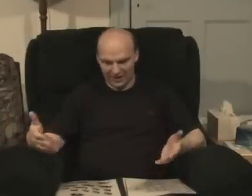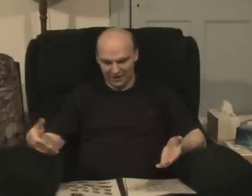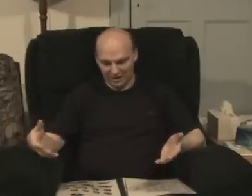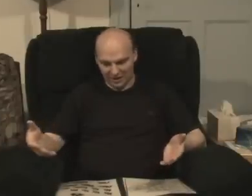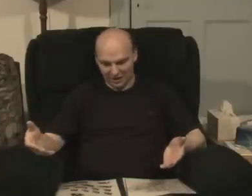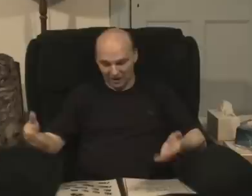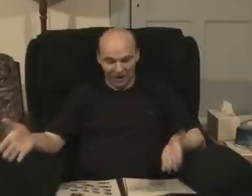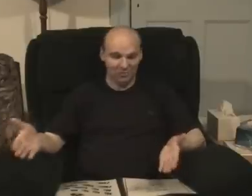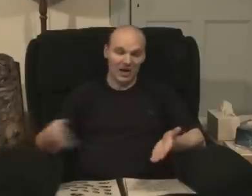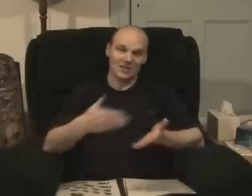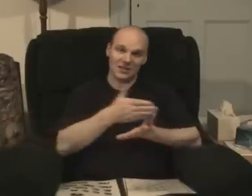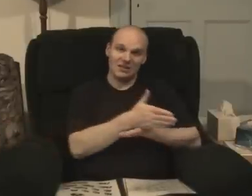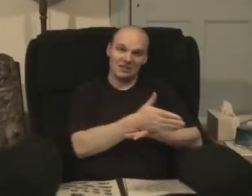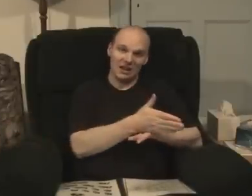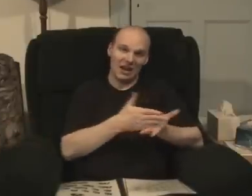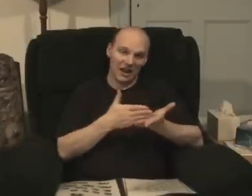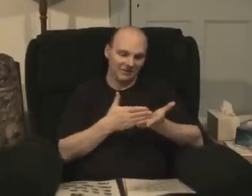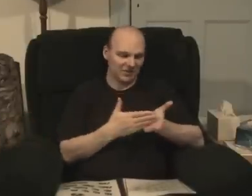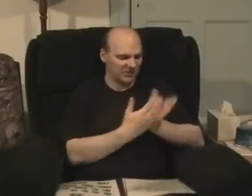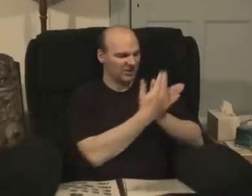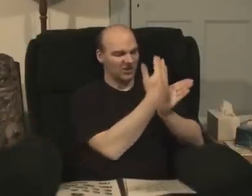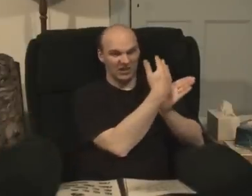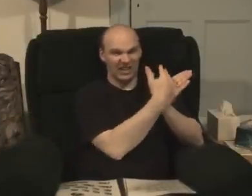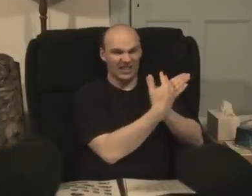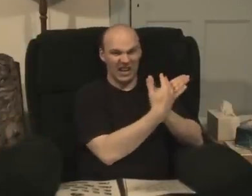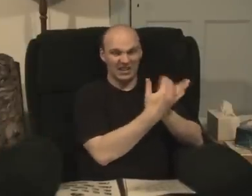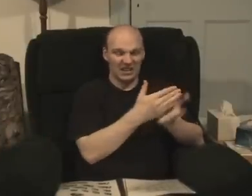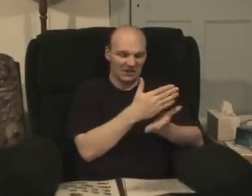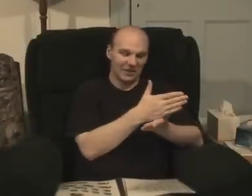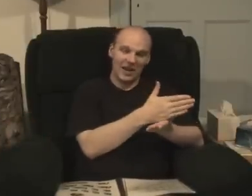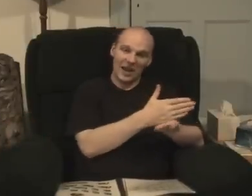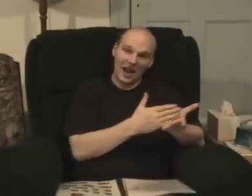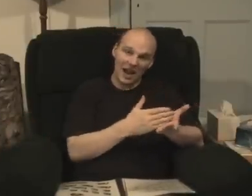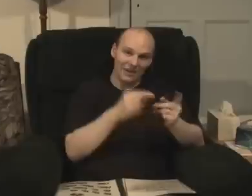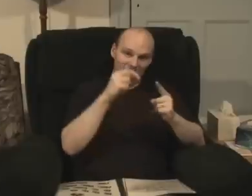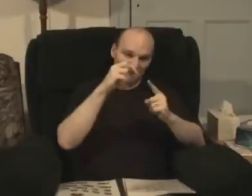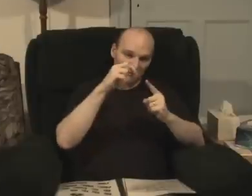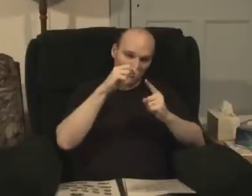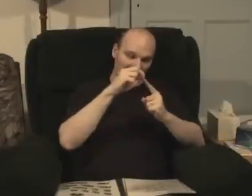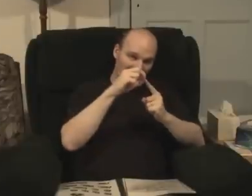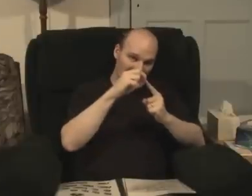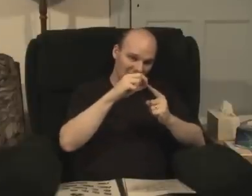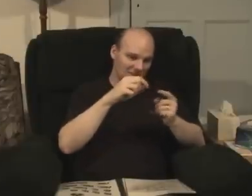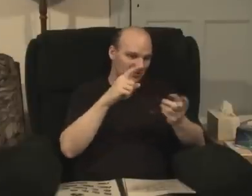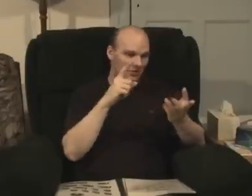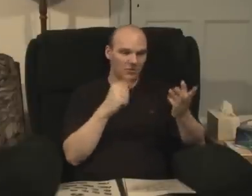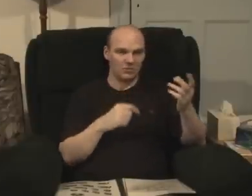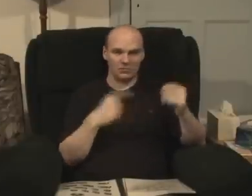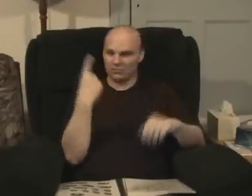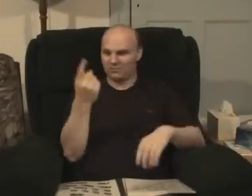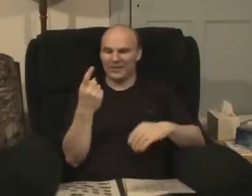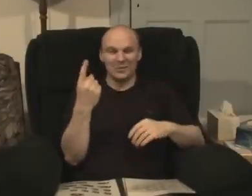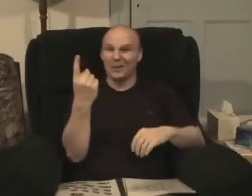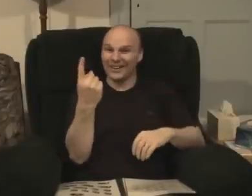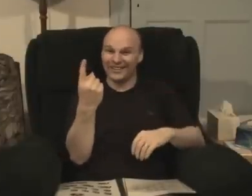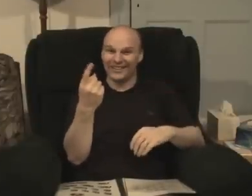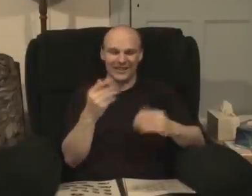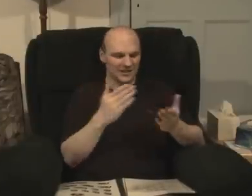Then half past is half, so it's just like you're cutting your hand in half. Half past 1.